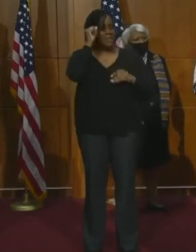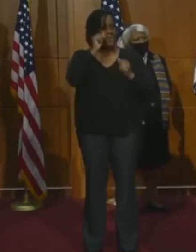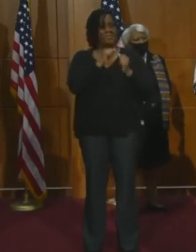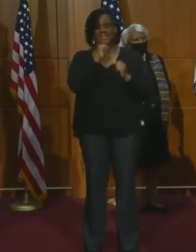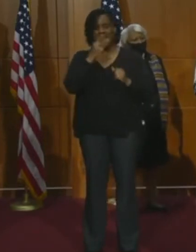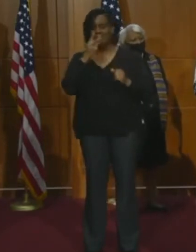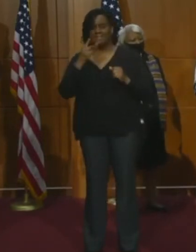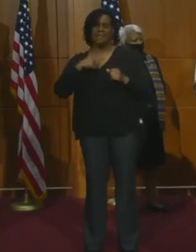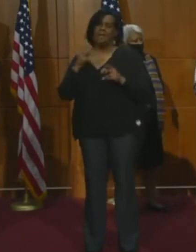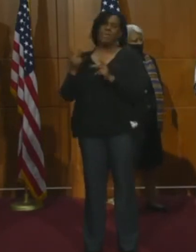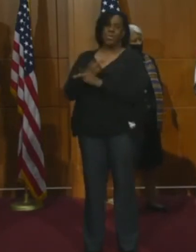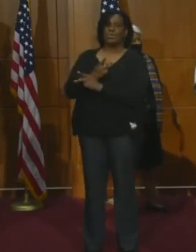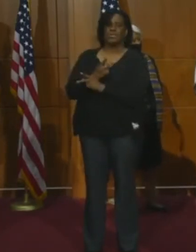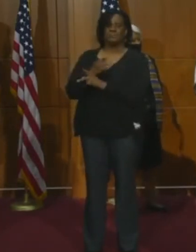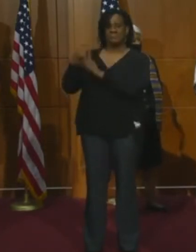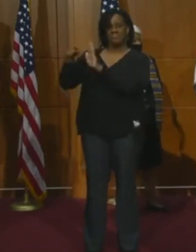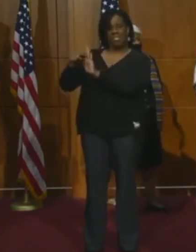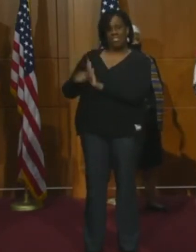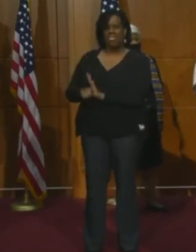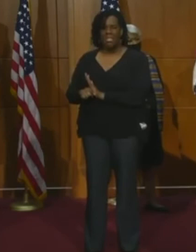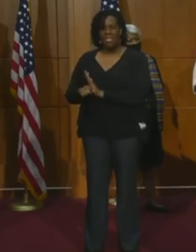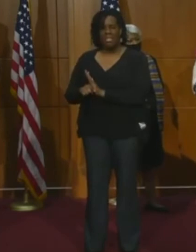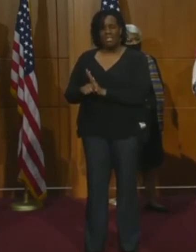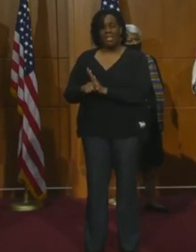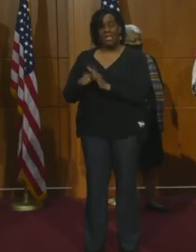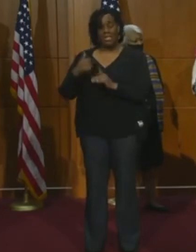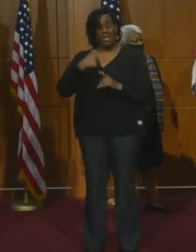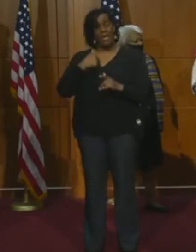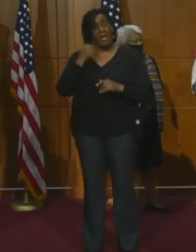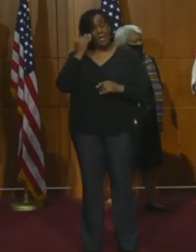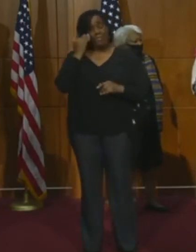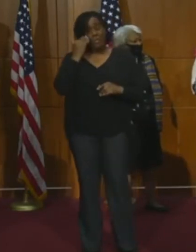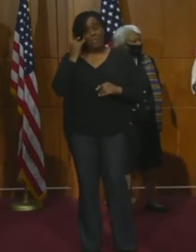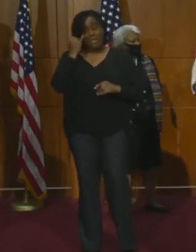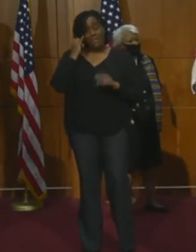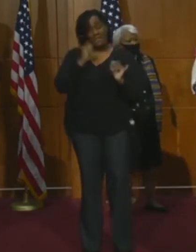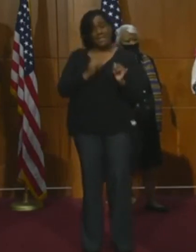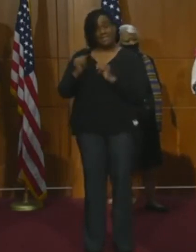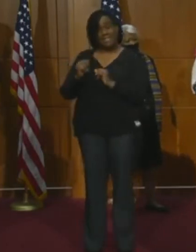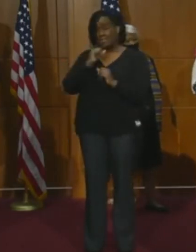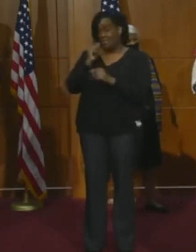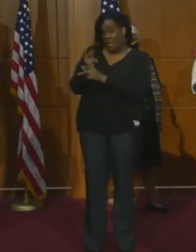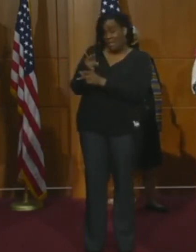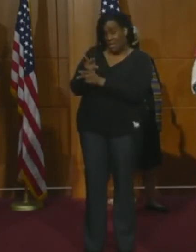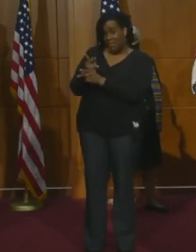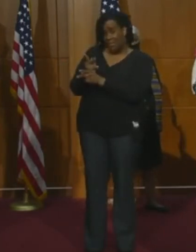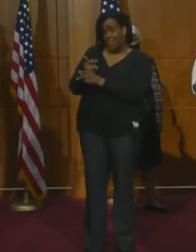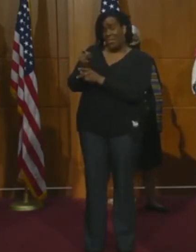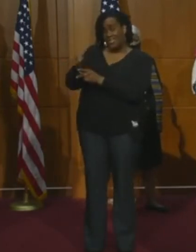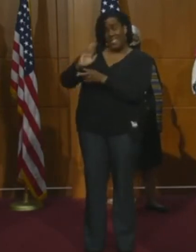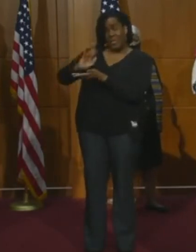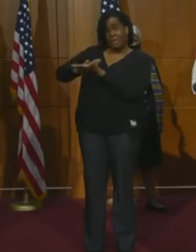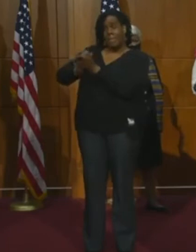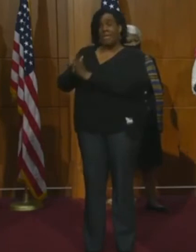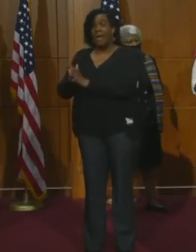I've learned and lived long enough to learn is that an individual, if they're not careful, they will become the very thing that they hate,